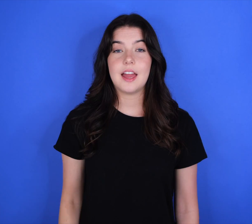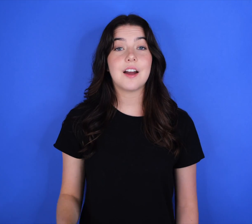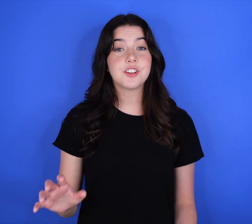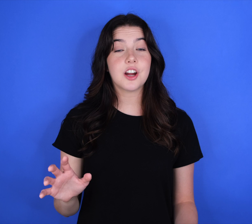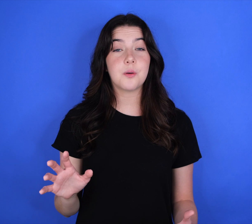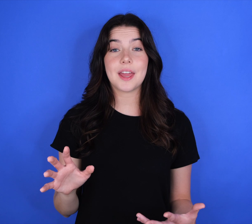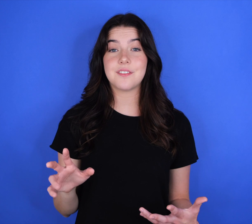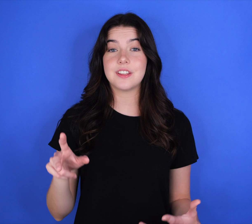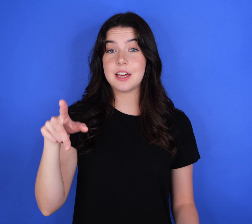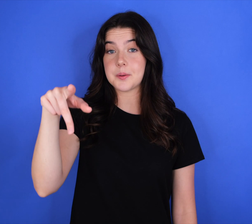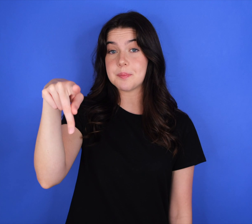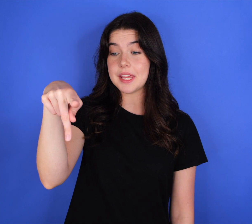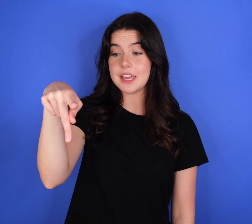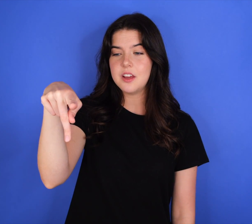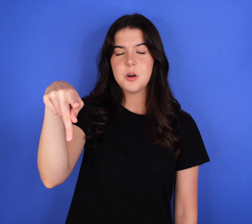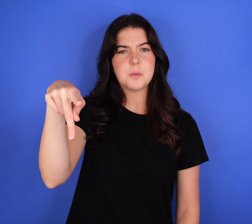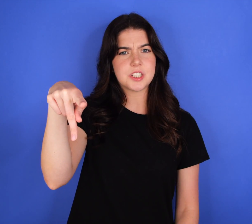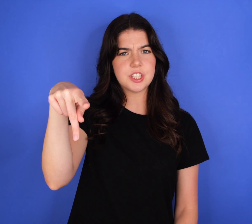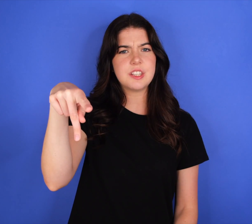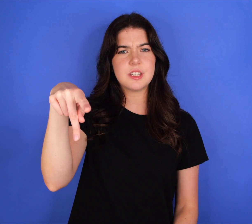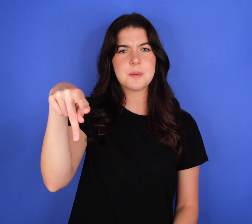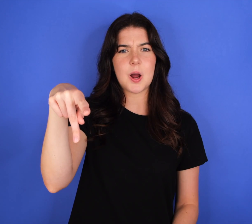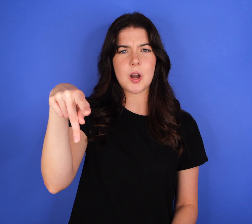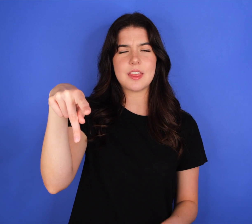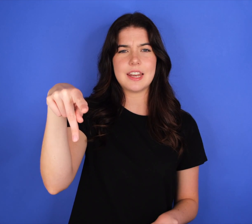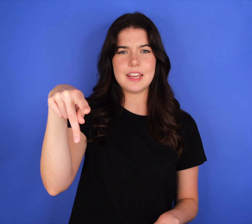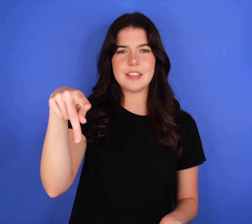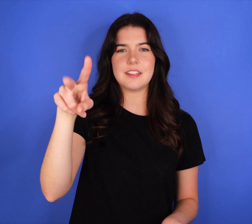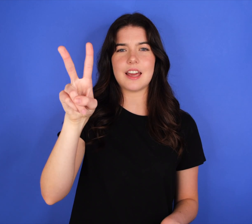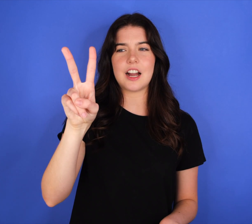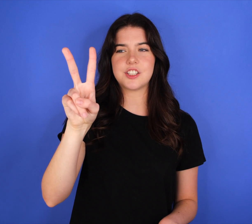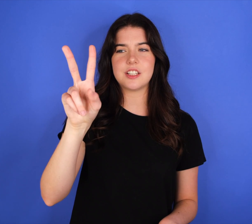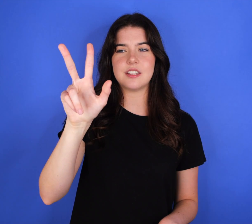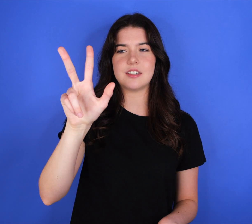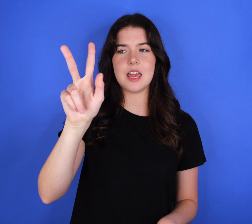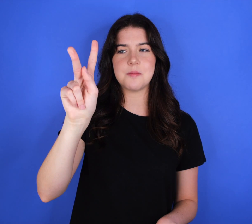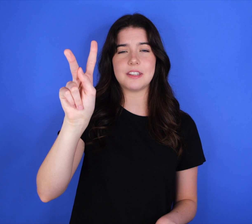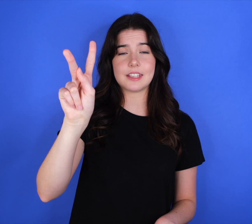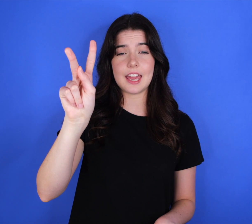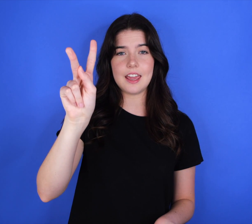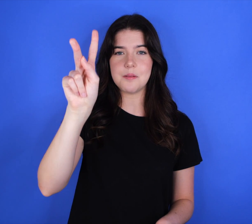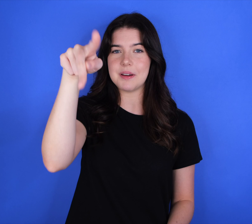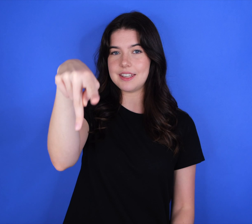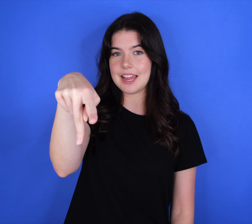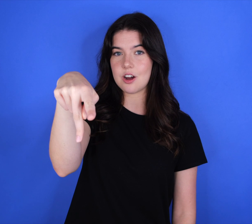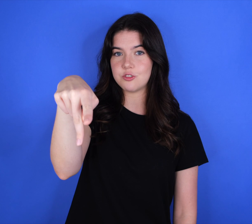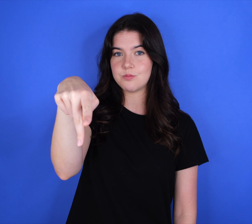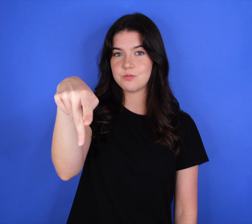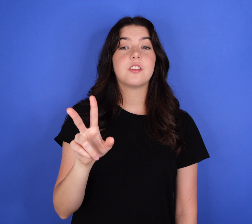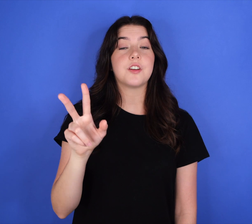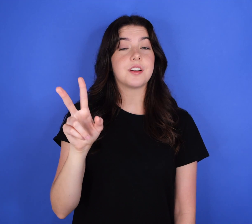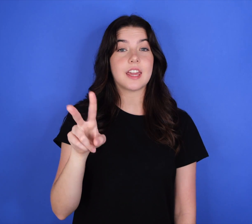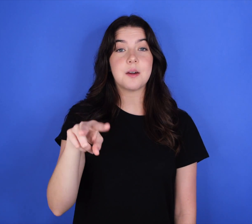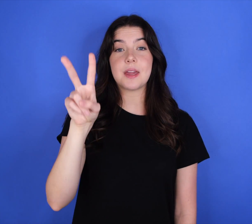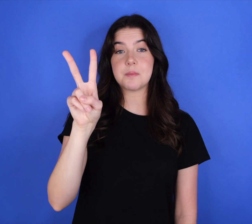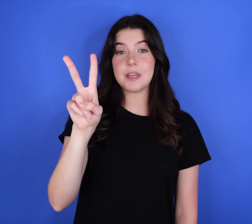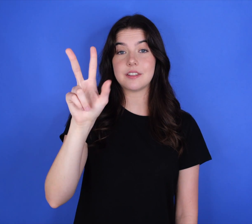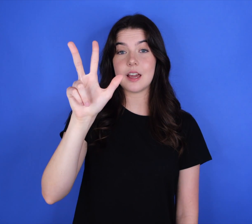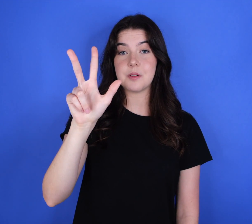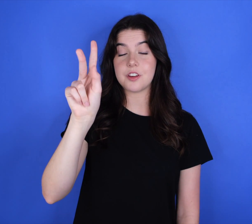After O, we have the letter P, which looks a little bit harder than it is. It's actually the same as K, but down. So for K, we had a peace sign with your